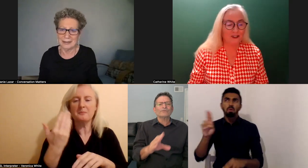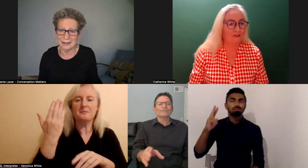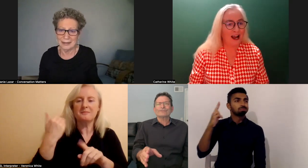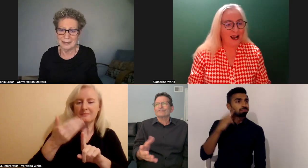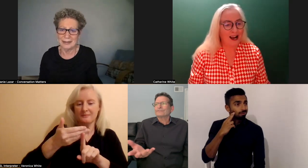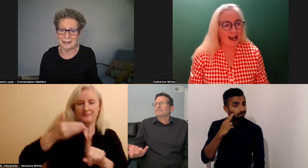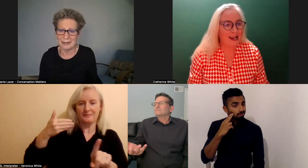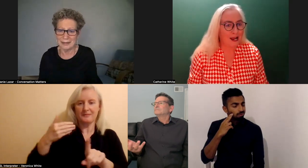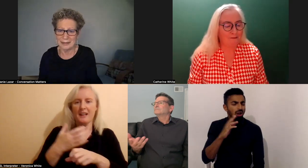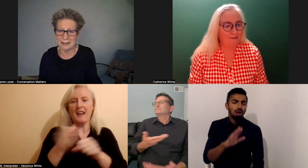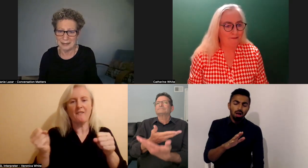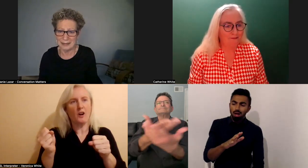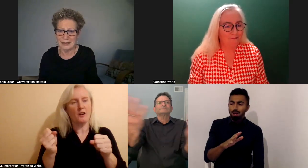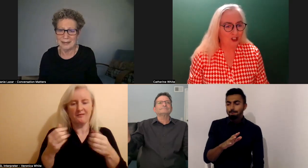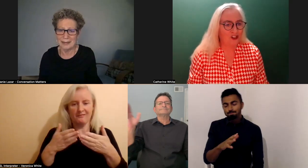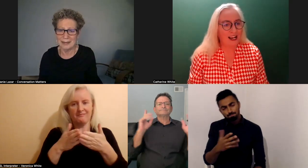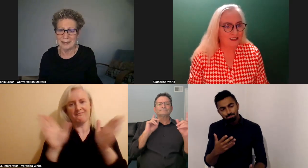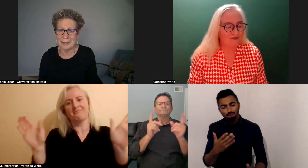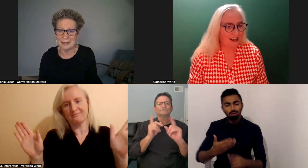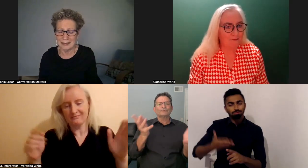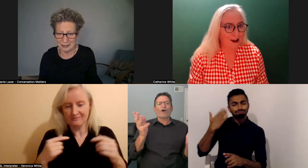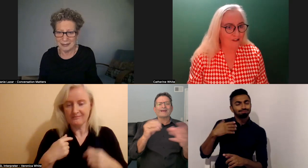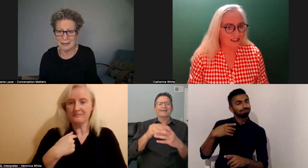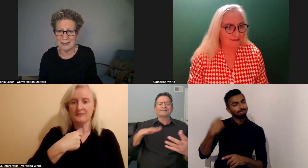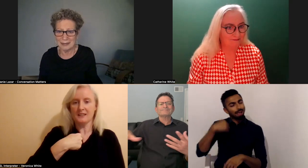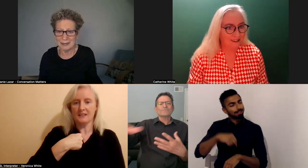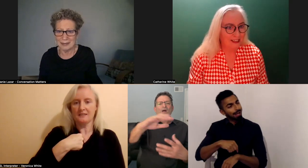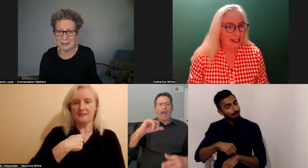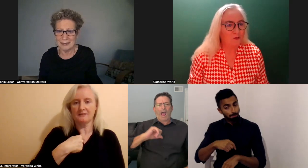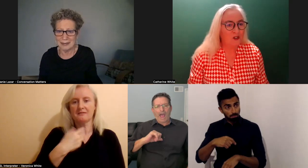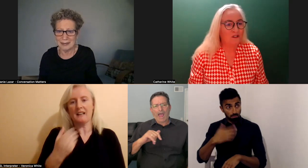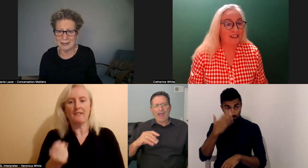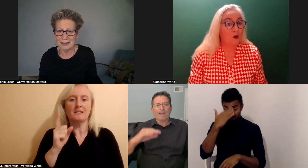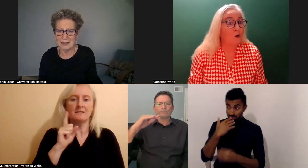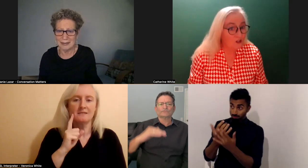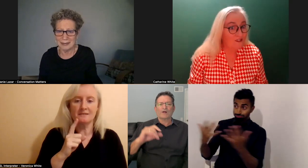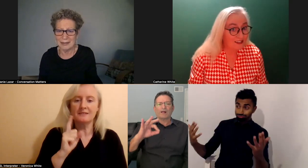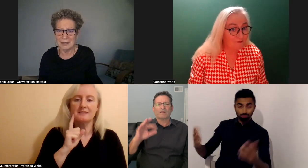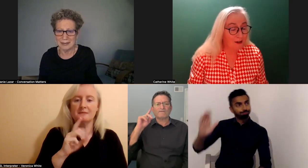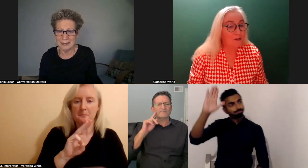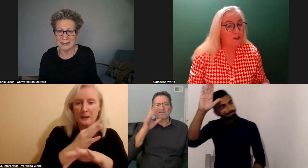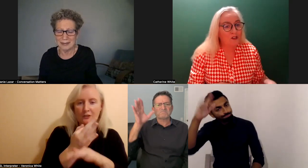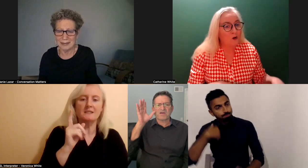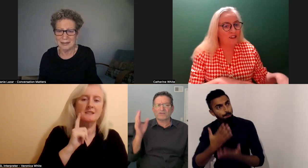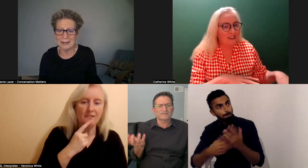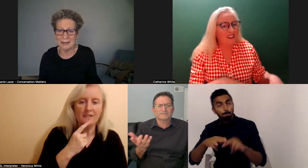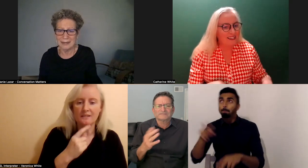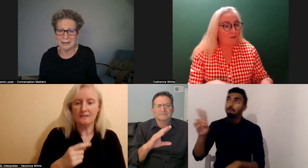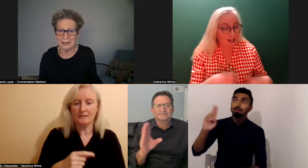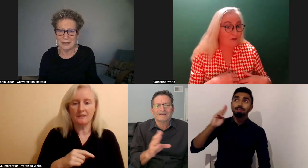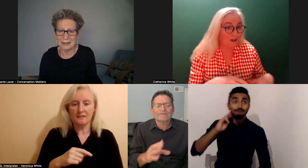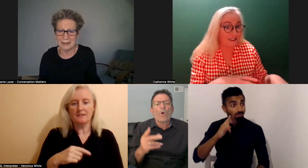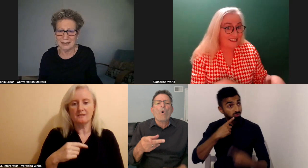coming out of, I am the child of deaf parents. It was always like, oh, you've got deaf parents, but it was always